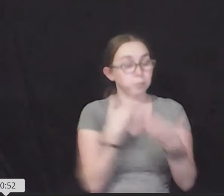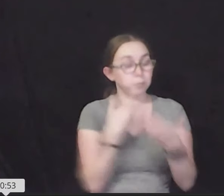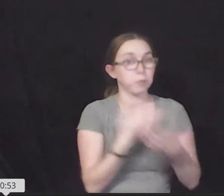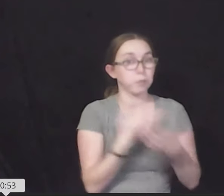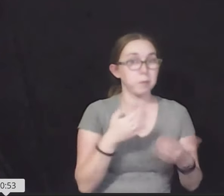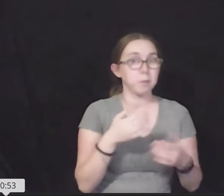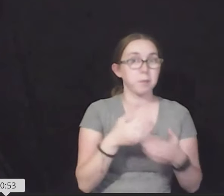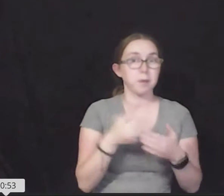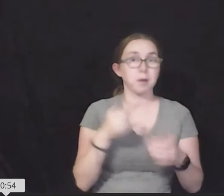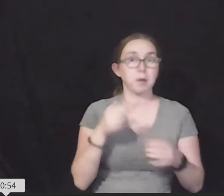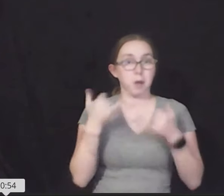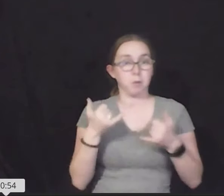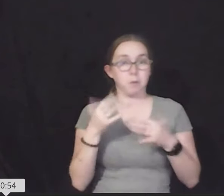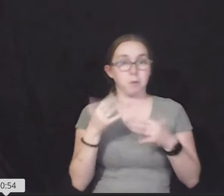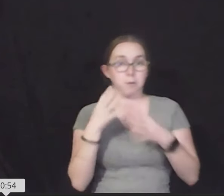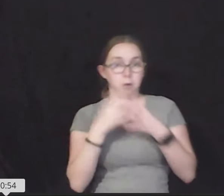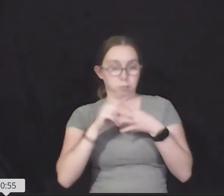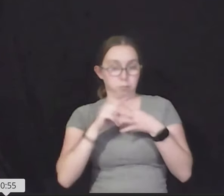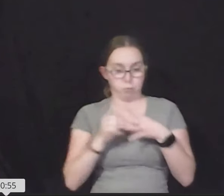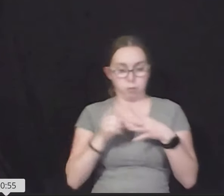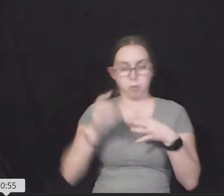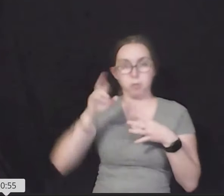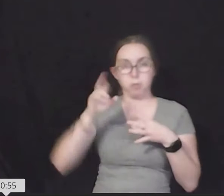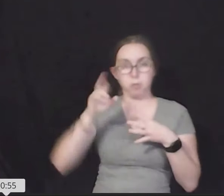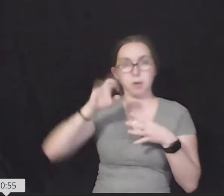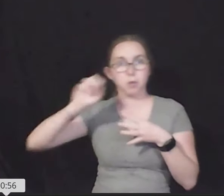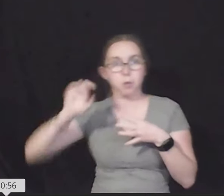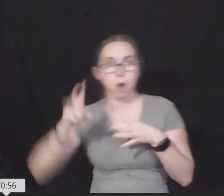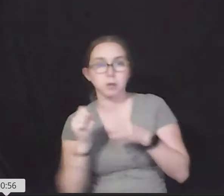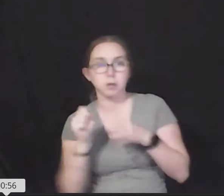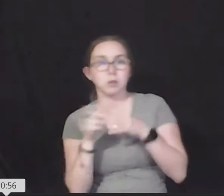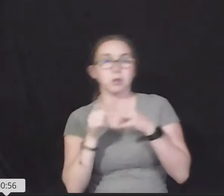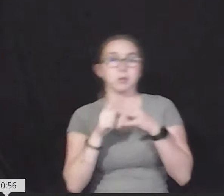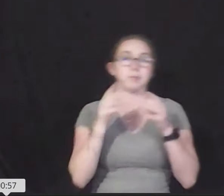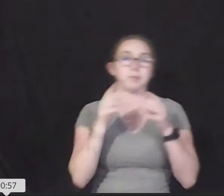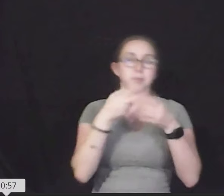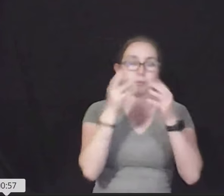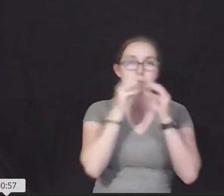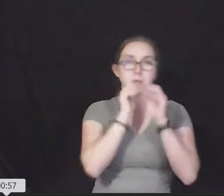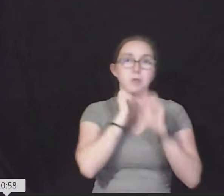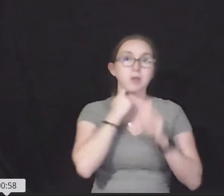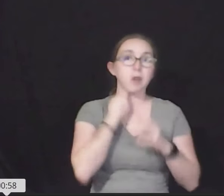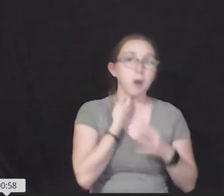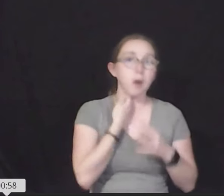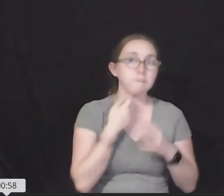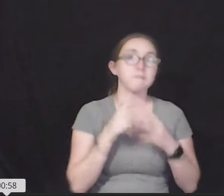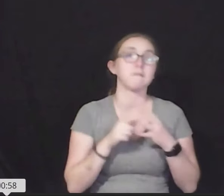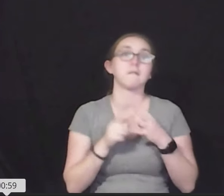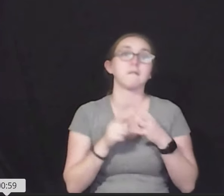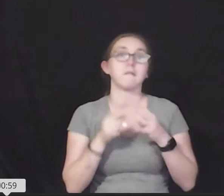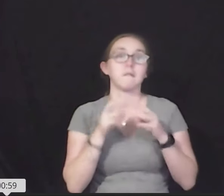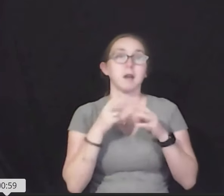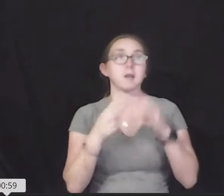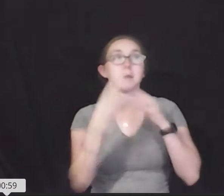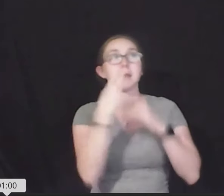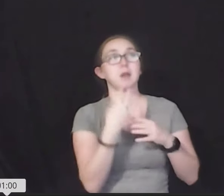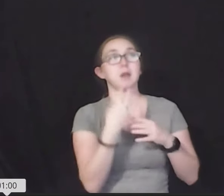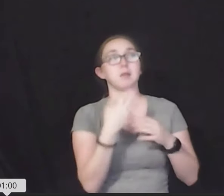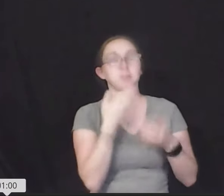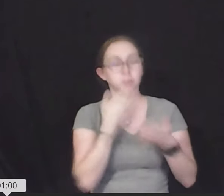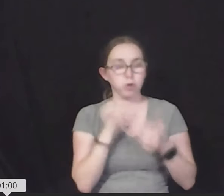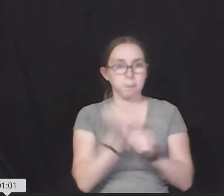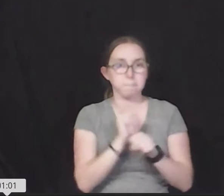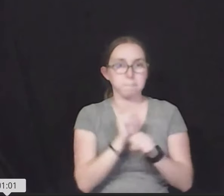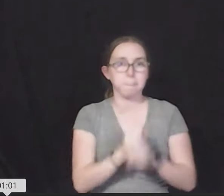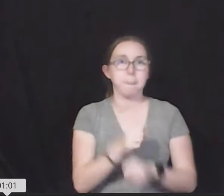things. Crisscross, hands in lap, voices off, eyes on me. Okay, I'm going to need an assistant in just a little bit here, so I'll be